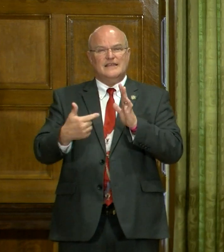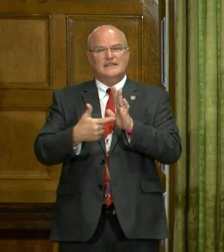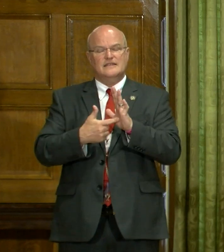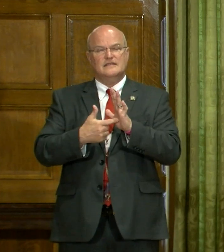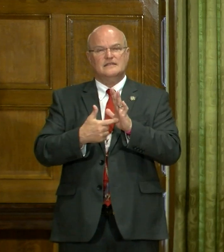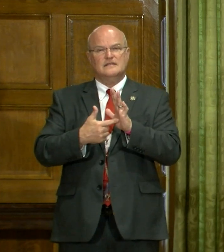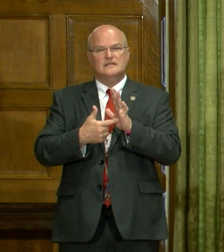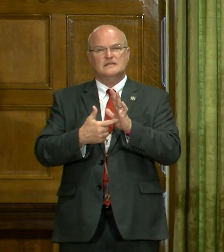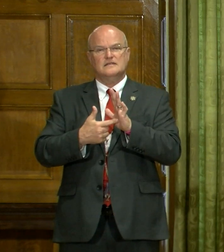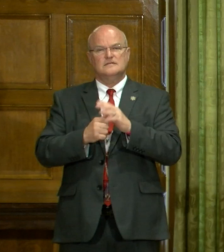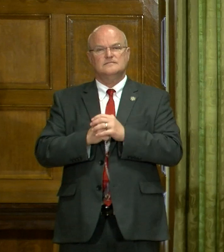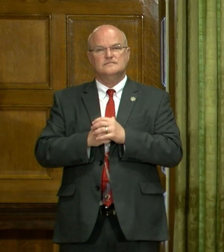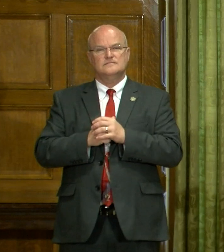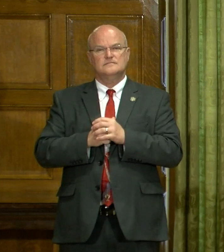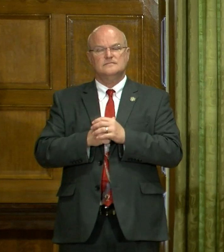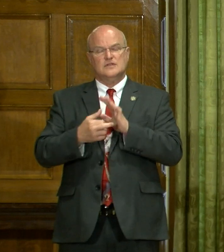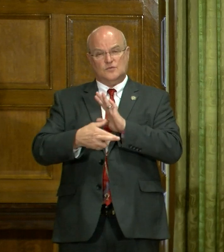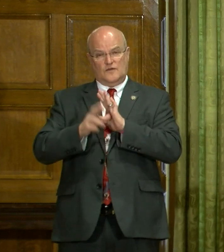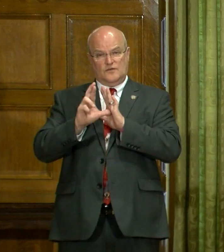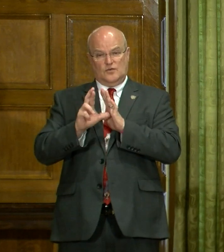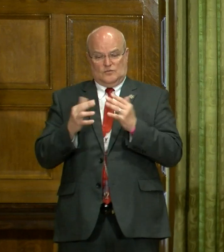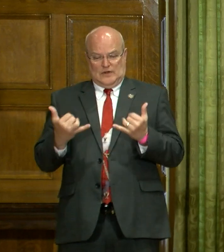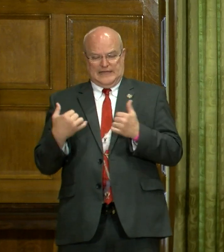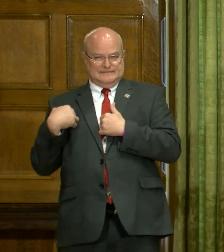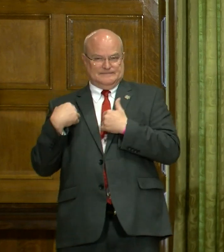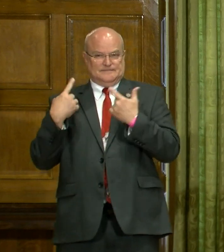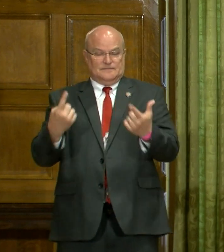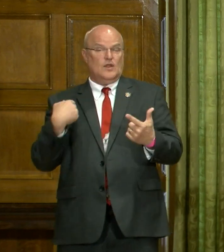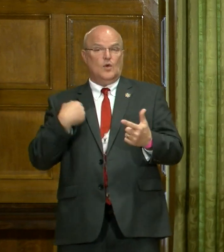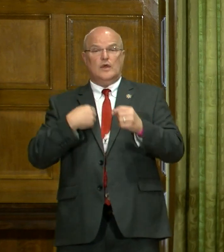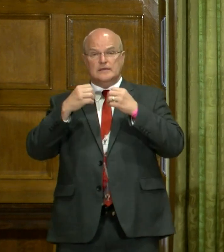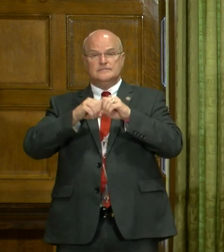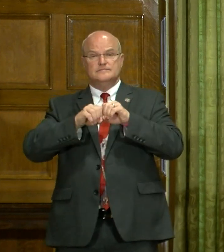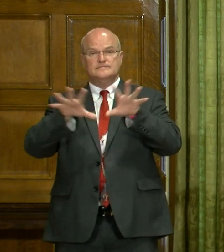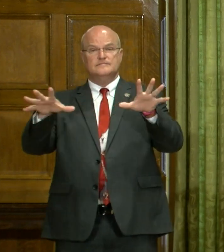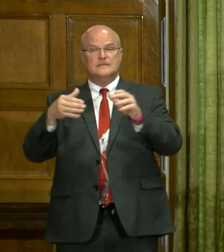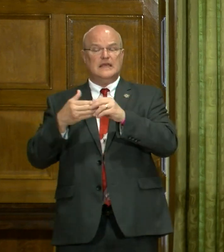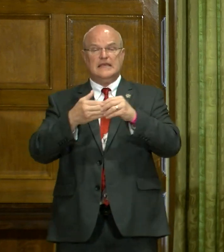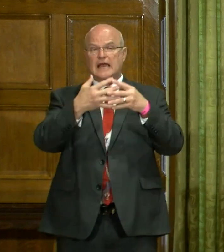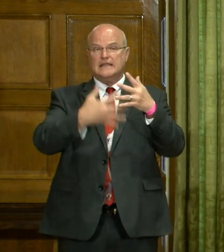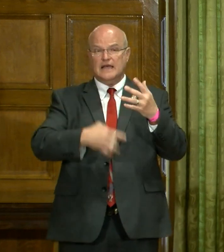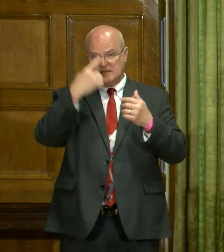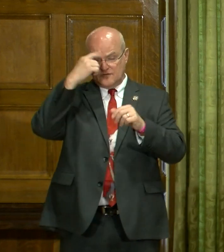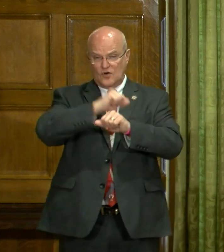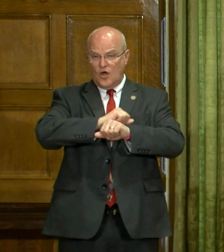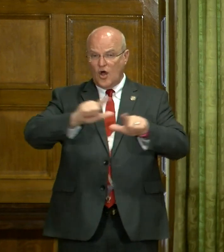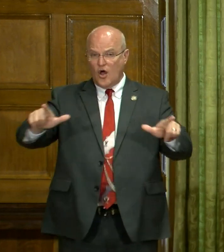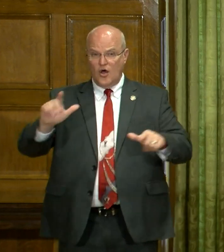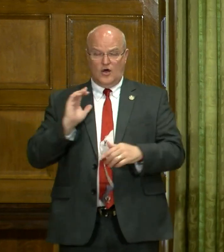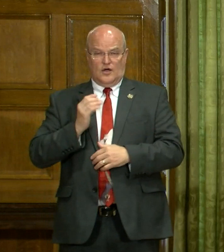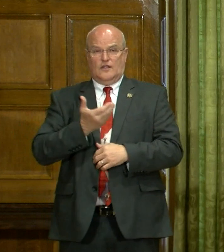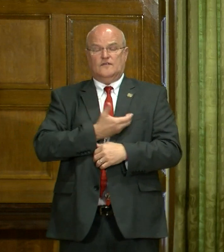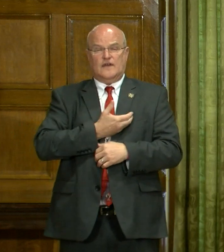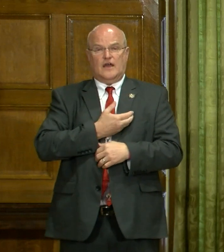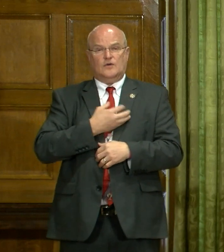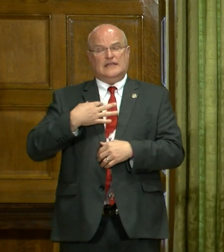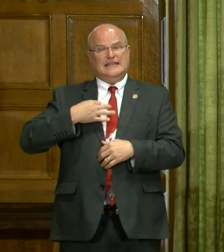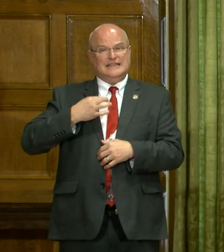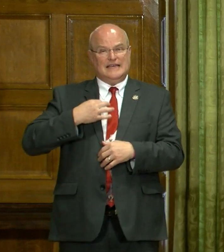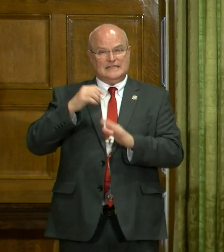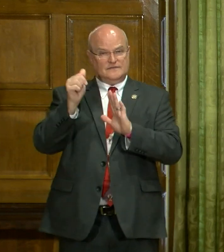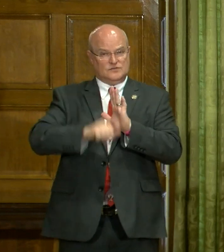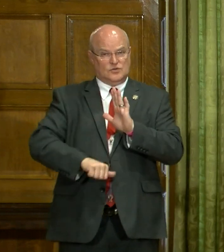Let's just review where we are. We put out a set of guidelines for all of our